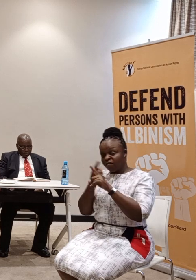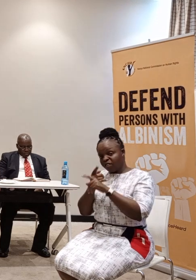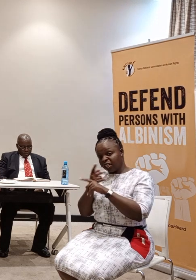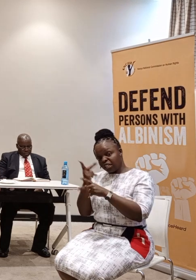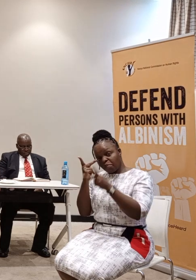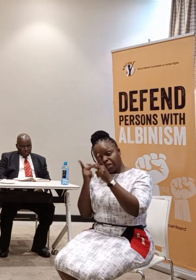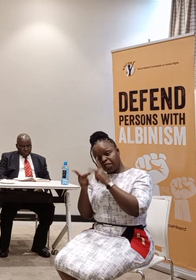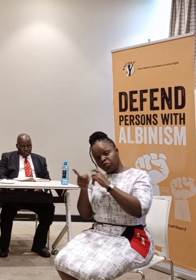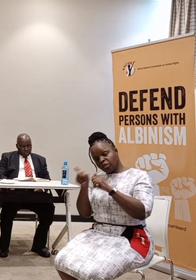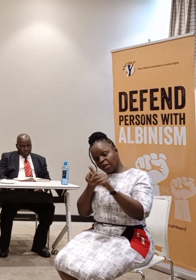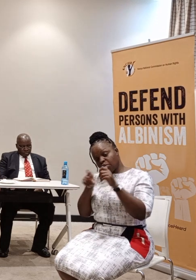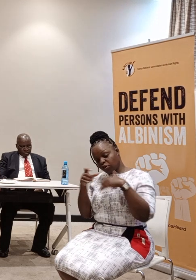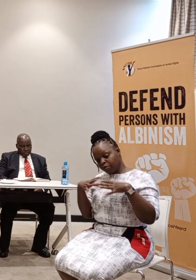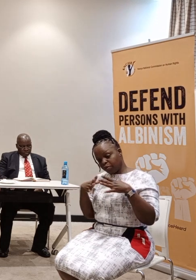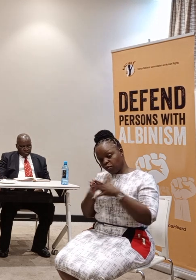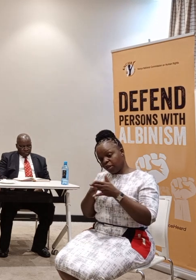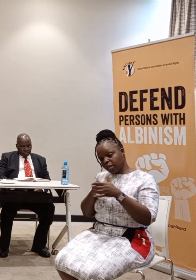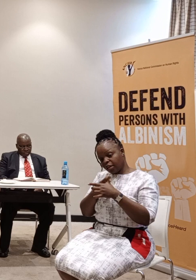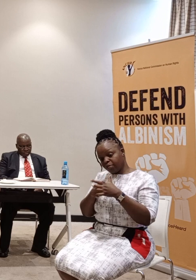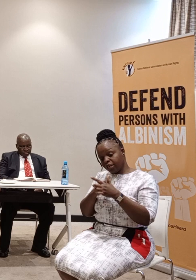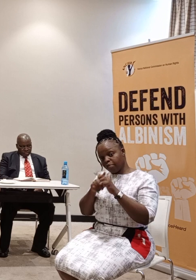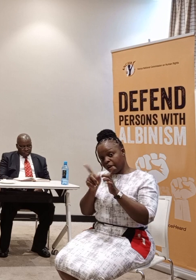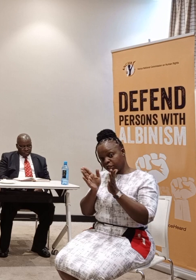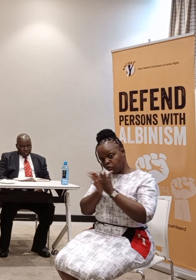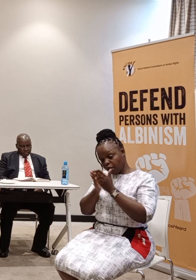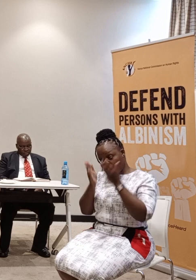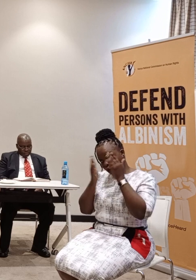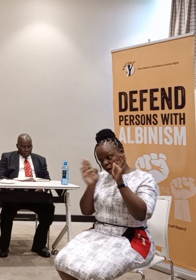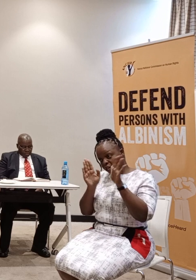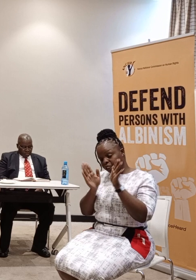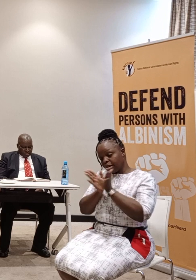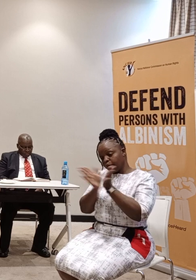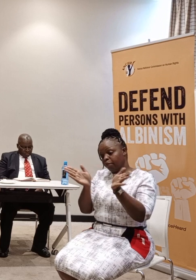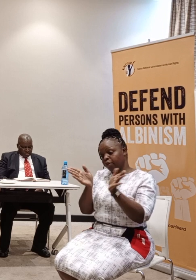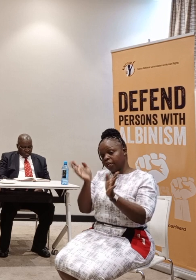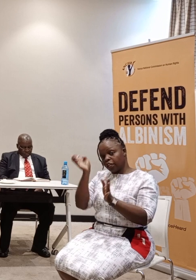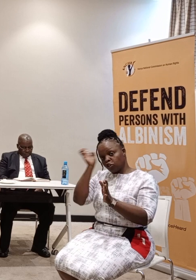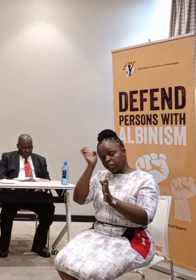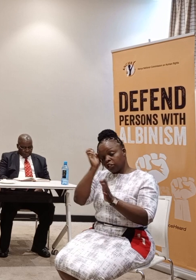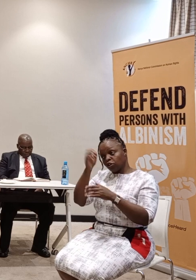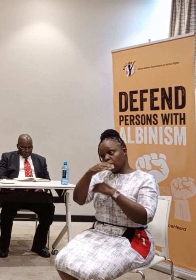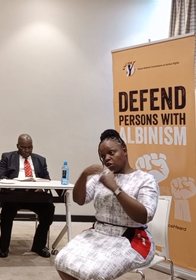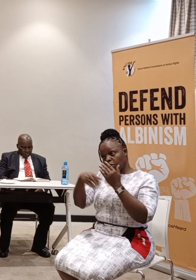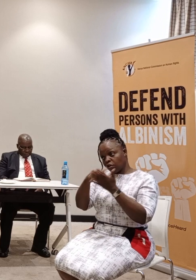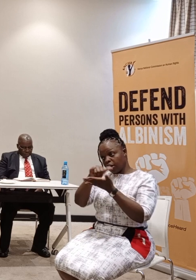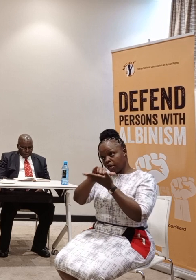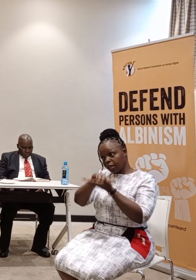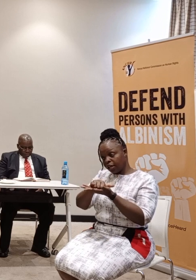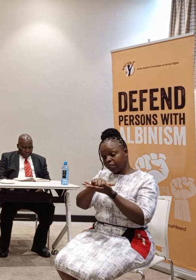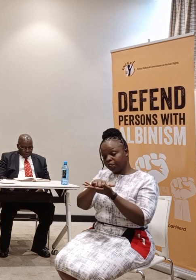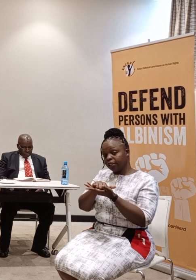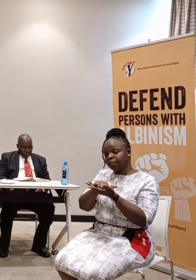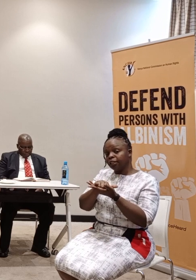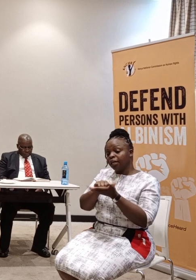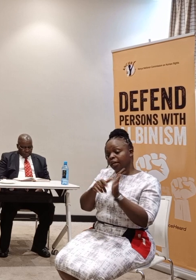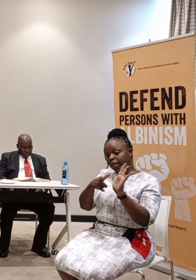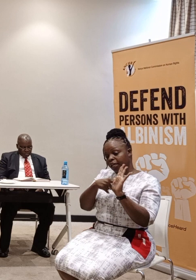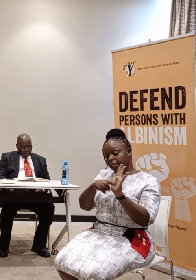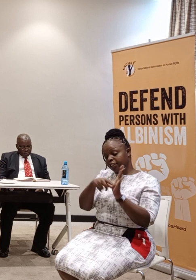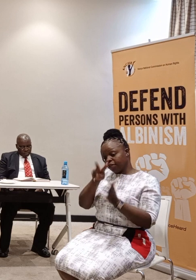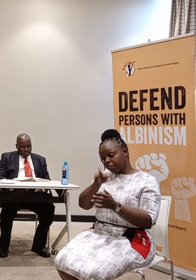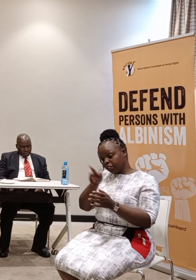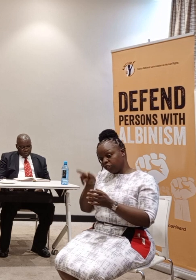but I'm glad with the awareness and the public education, all that the negative